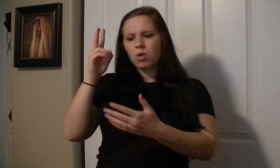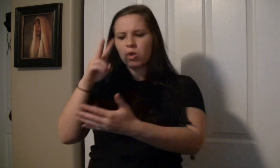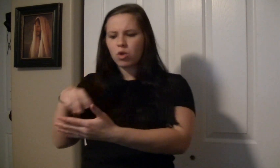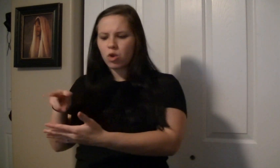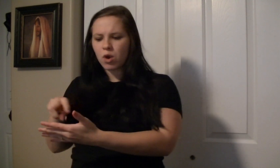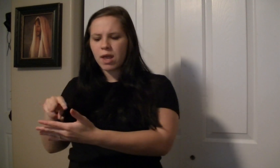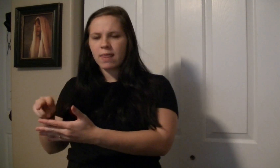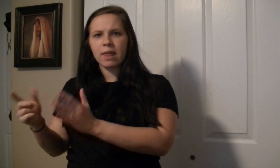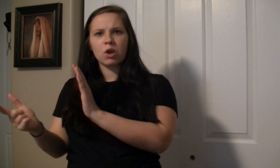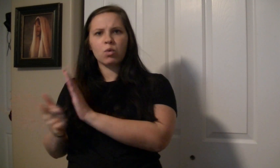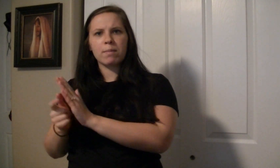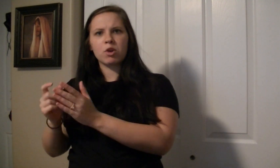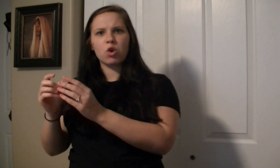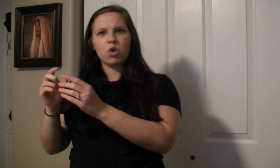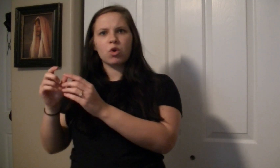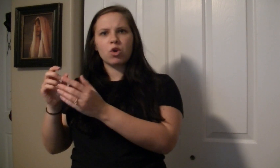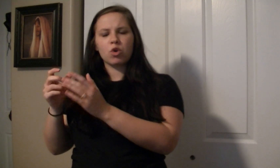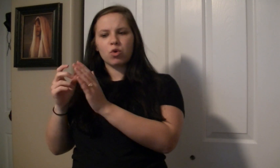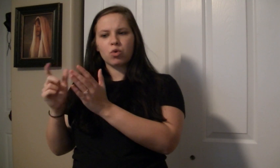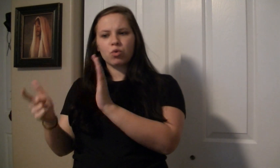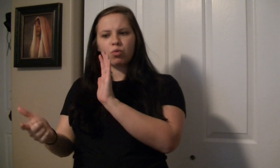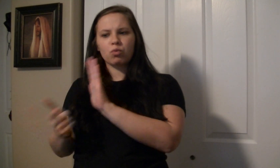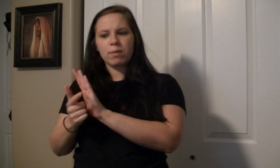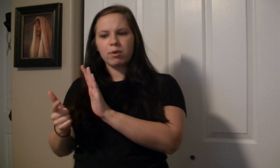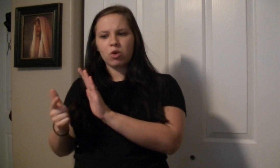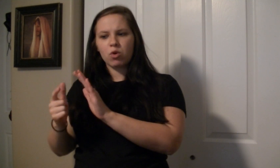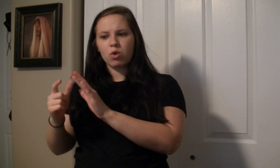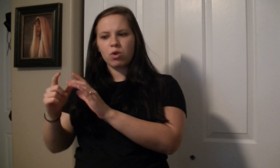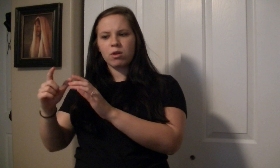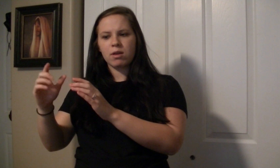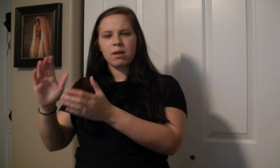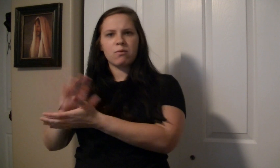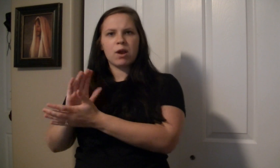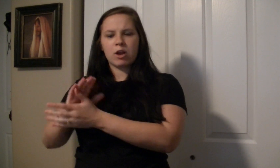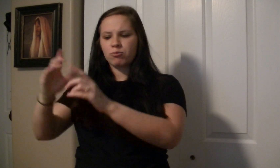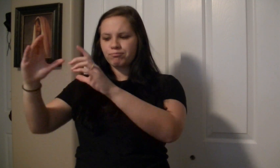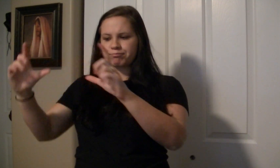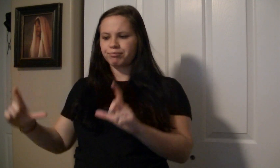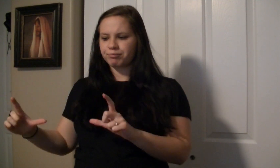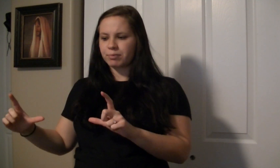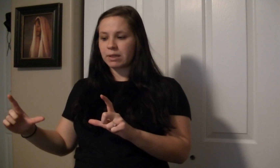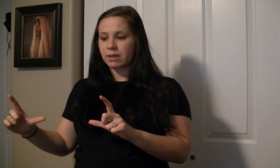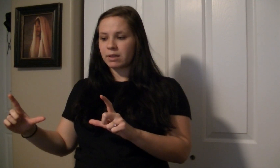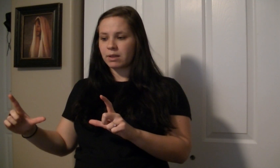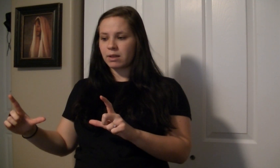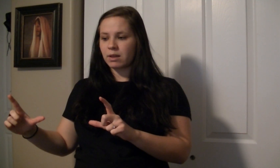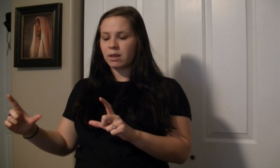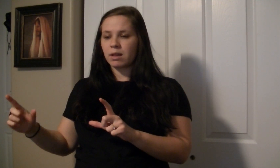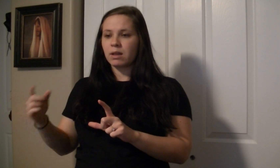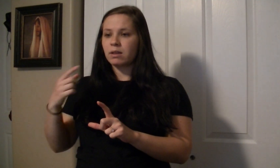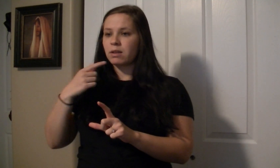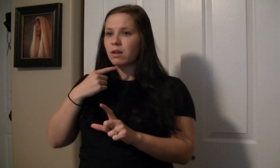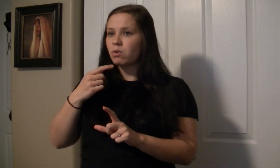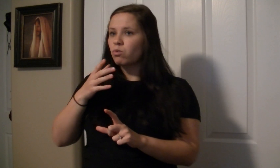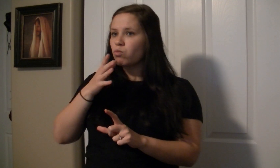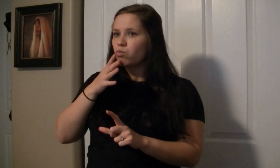person has any other charges or is wanted by other state or county officials. He or she is